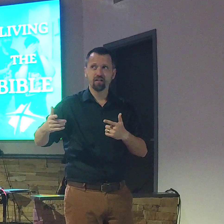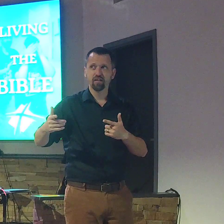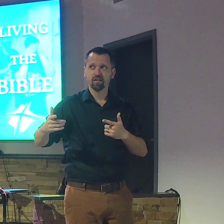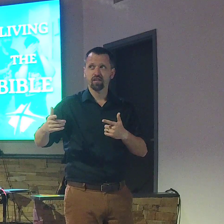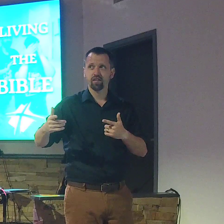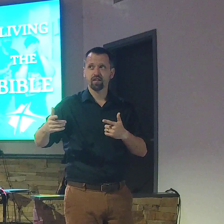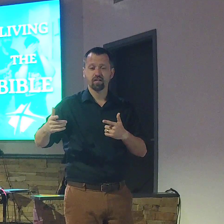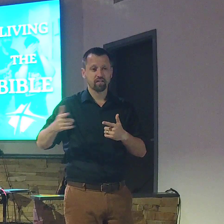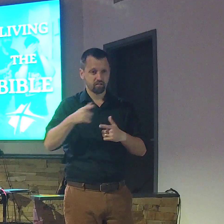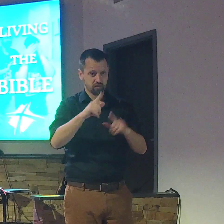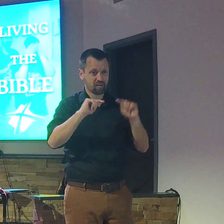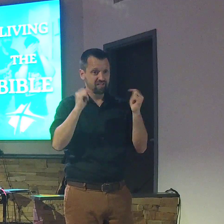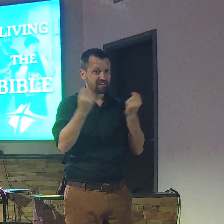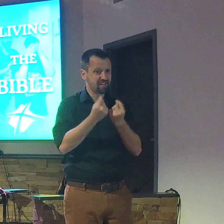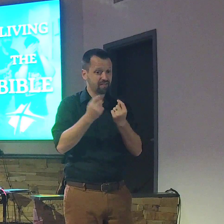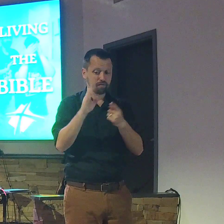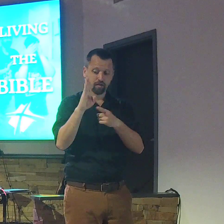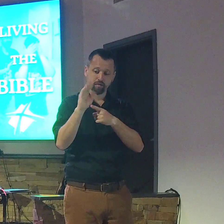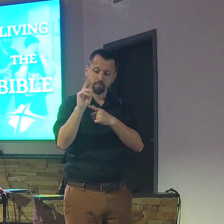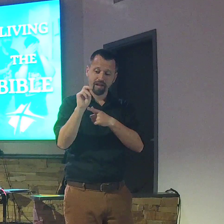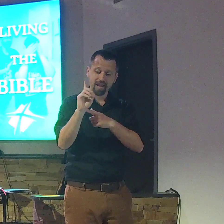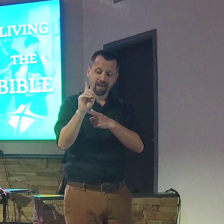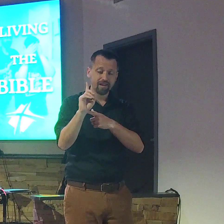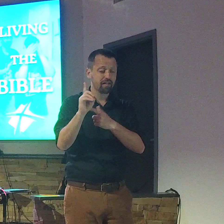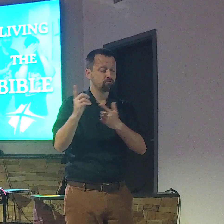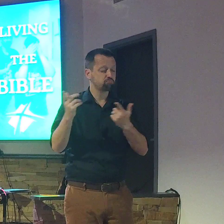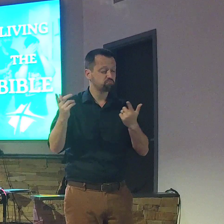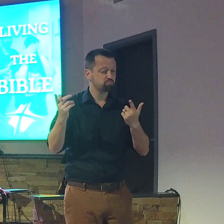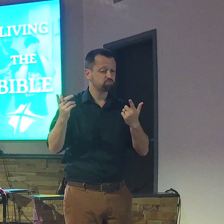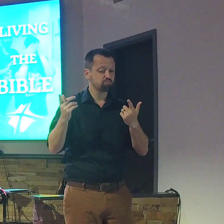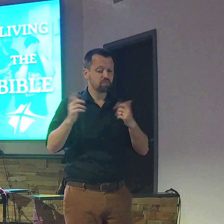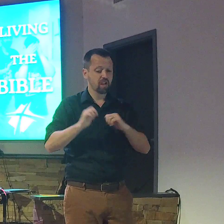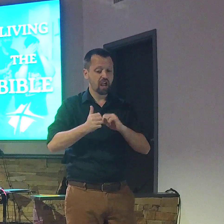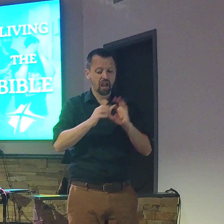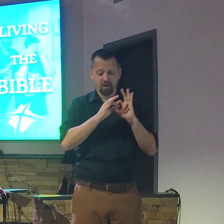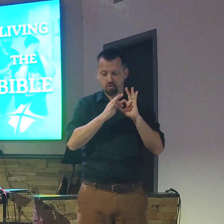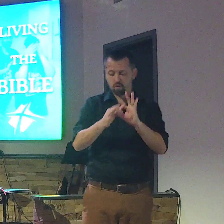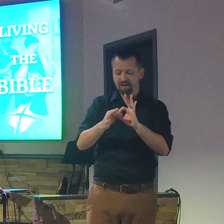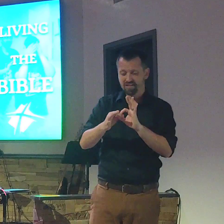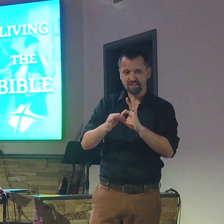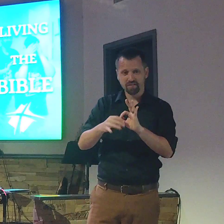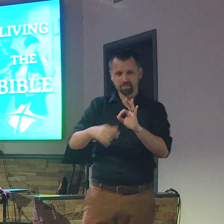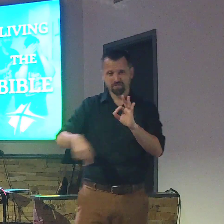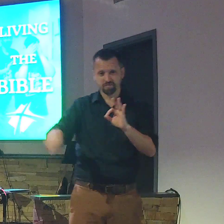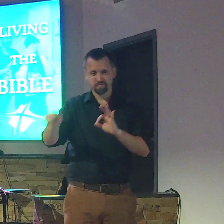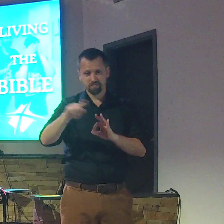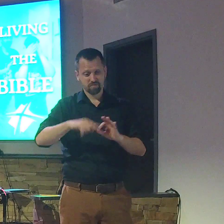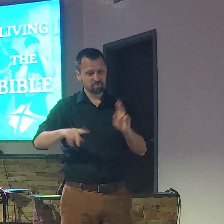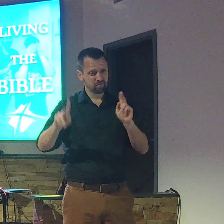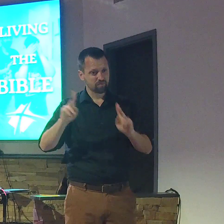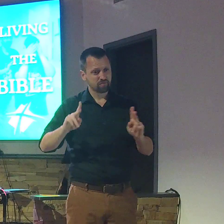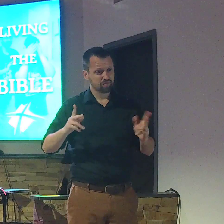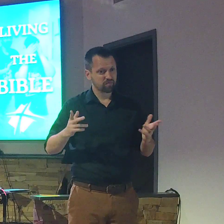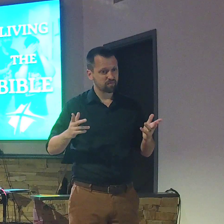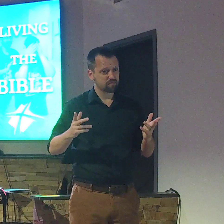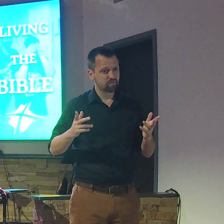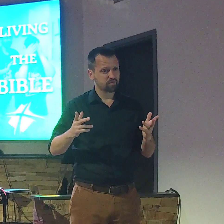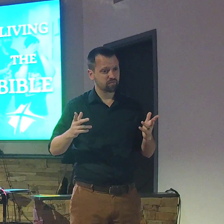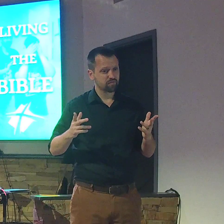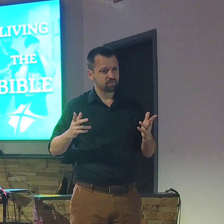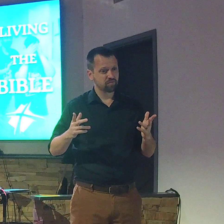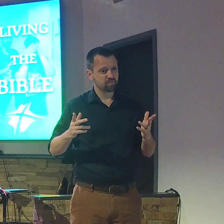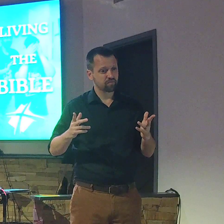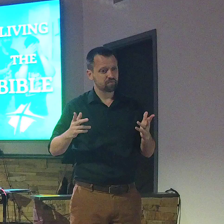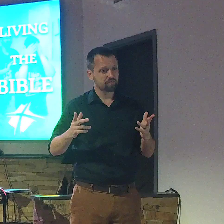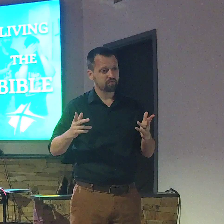If you're on a team, in a band, how do you rate your relationship with your teammates? You see, right now